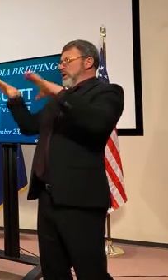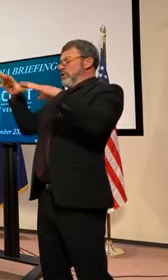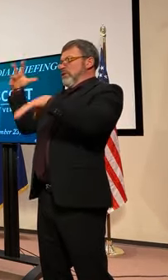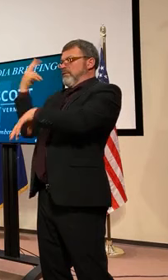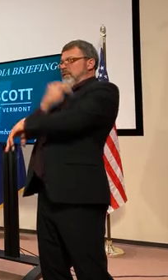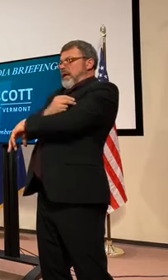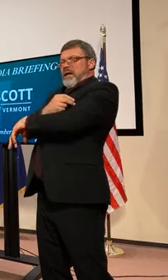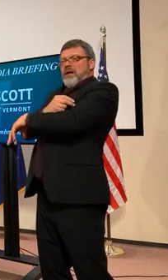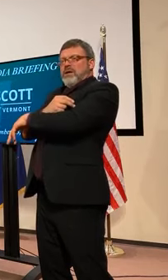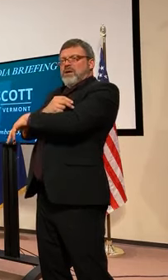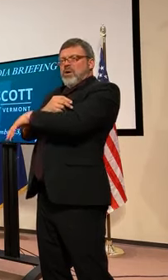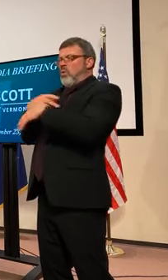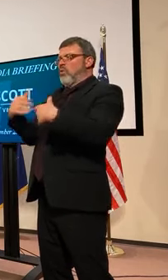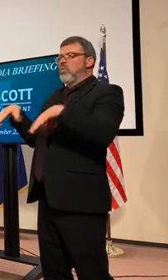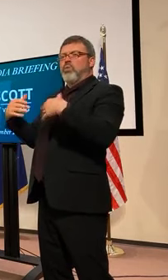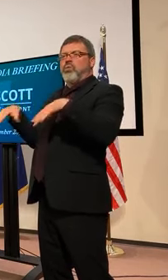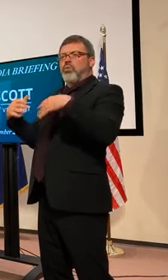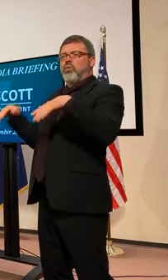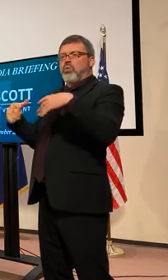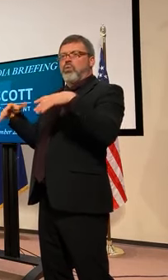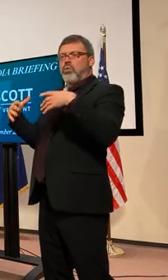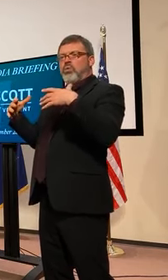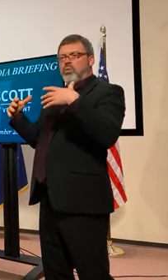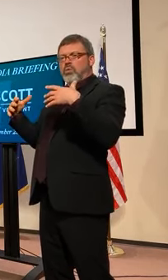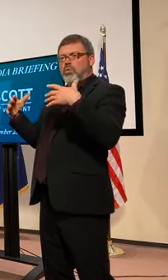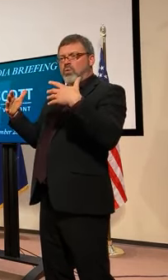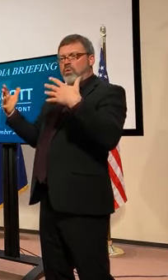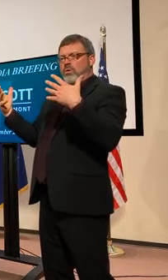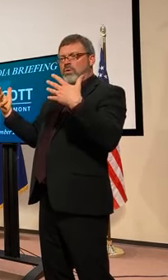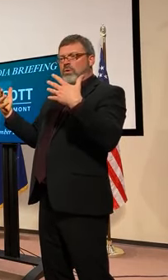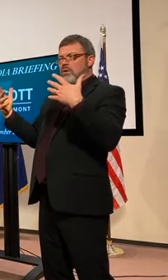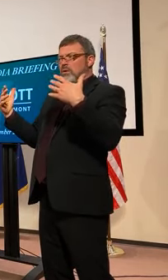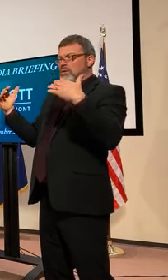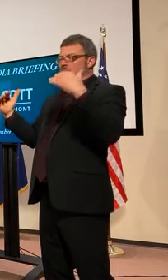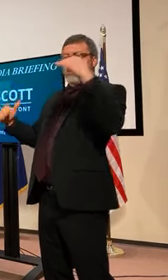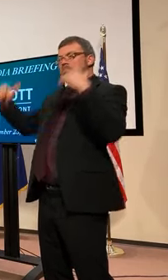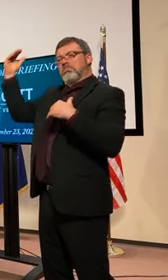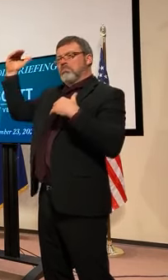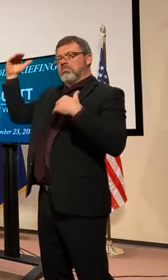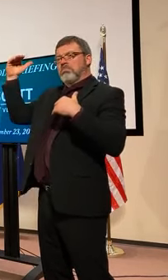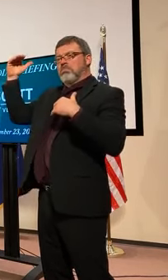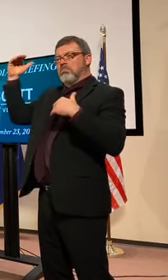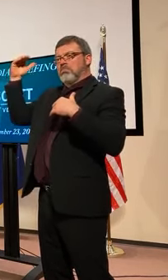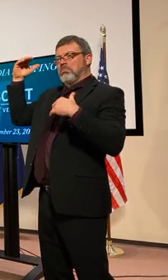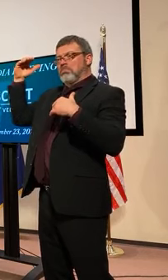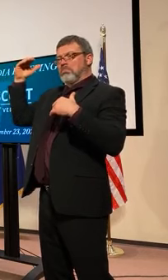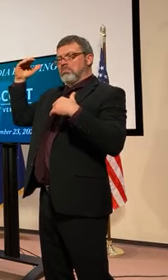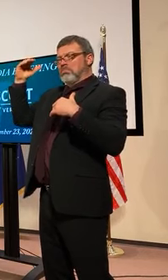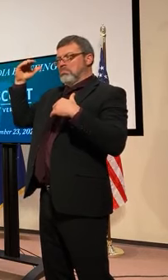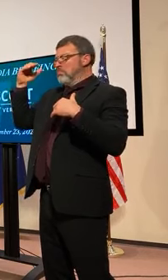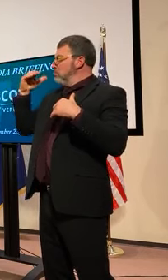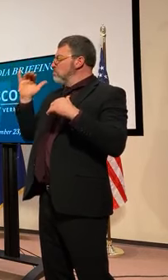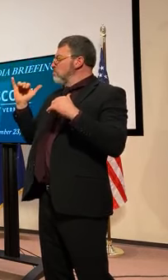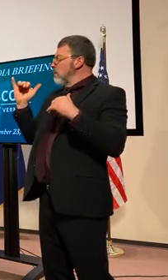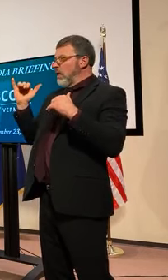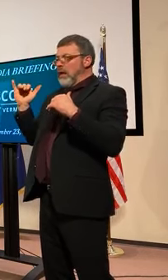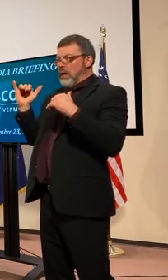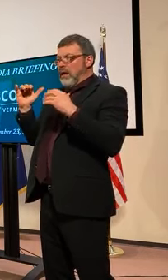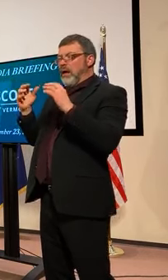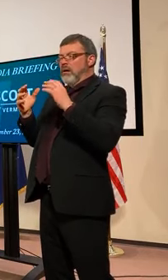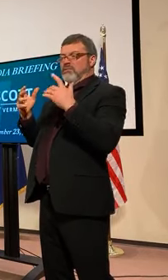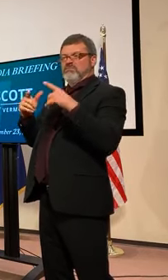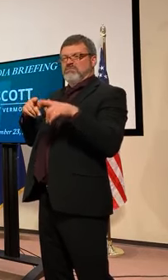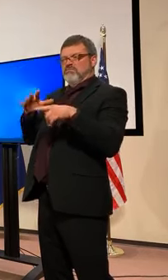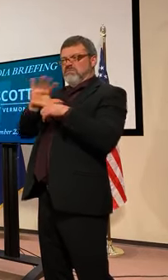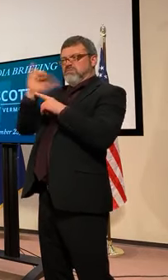and they have three times the number of people that are infected on a daily basis or test